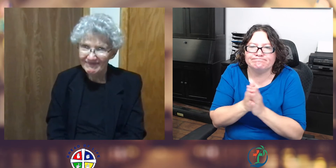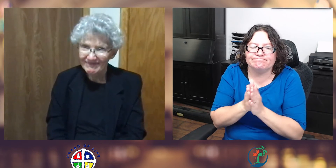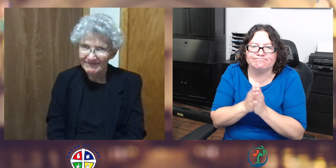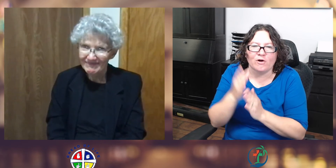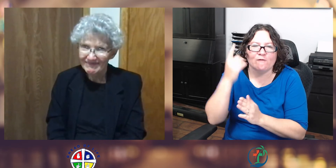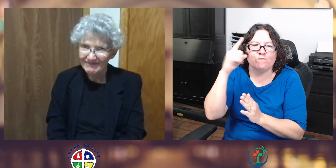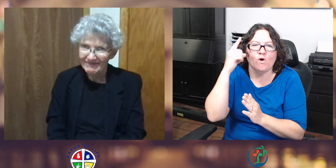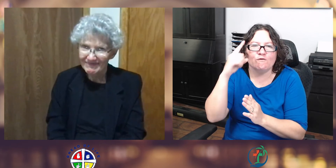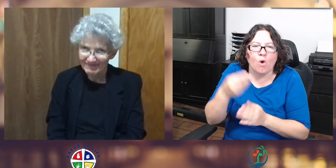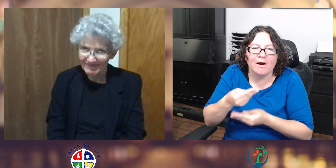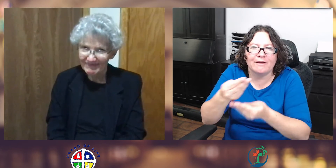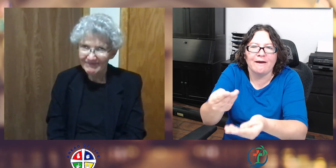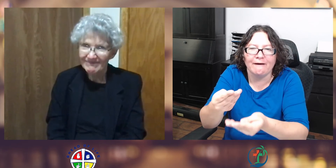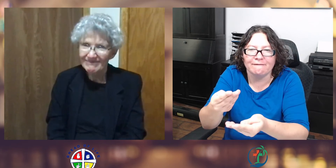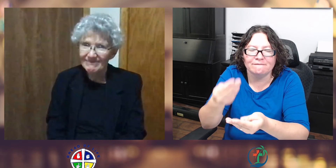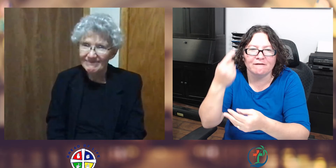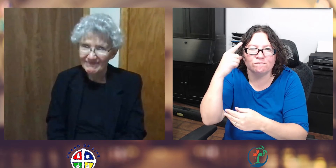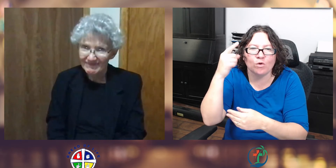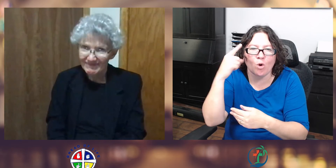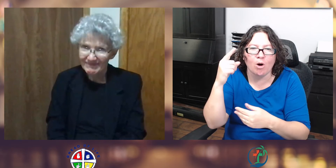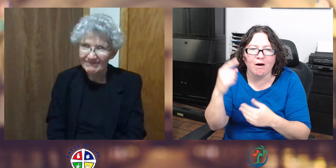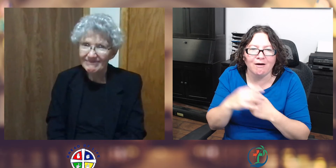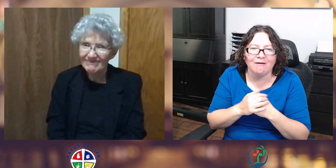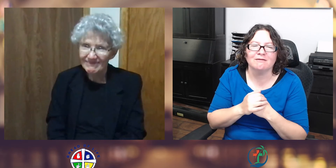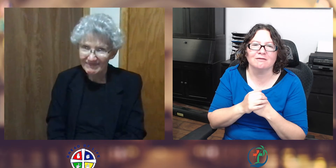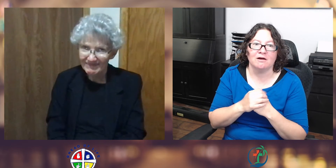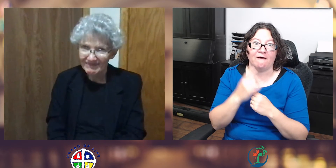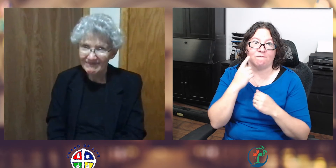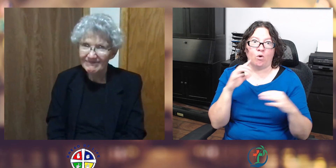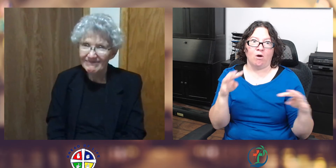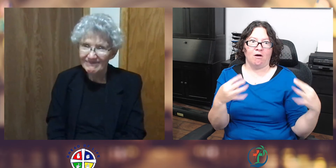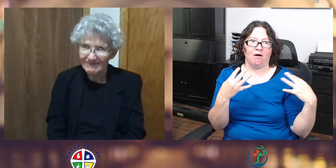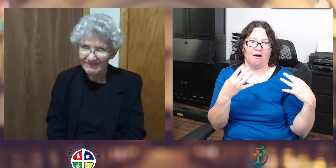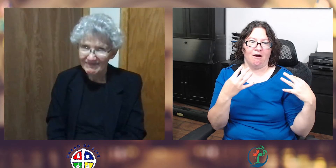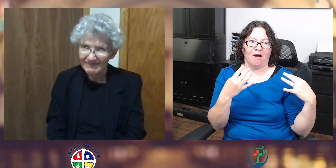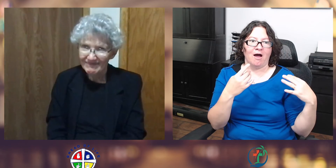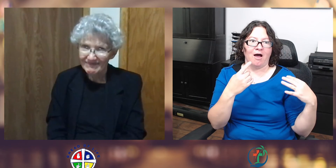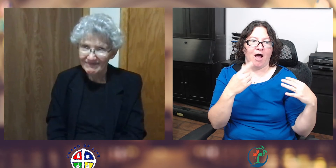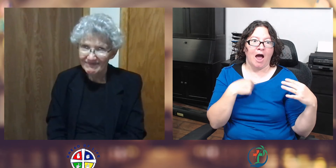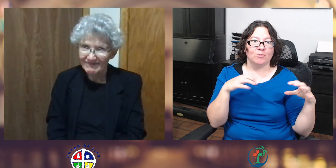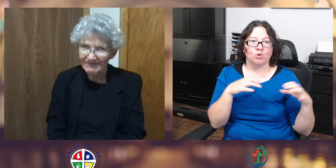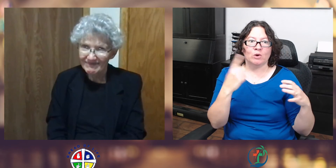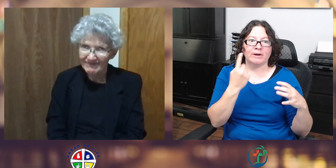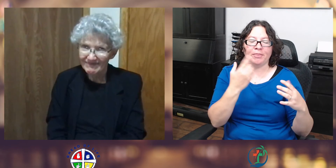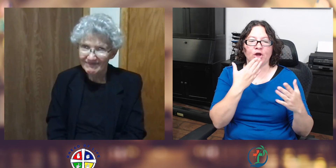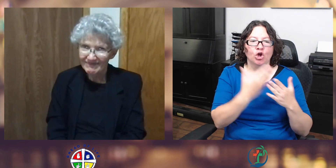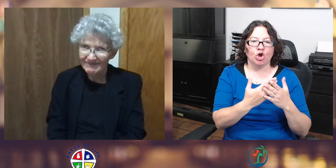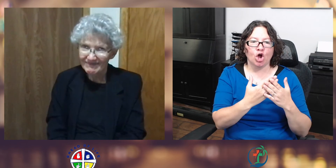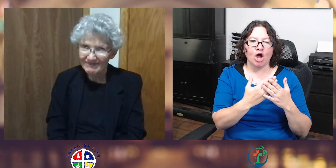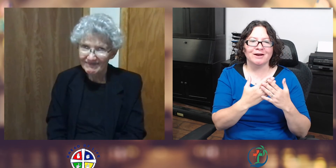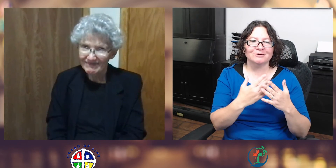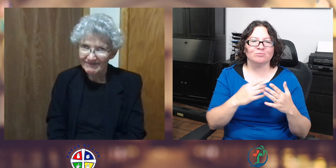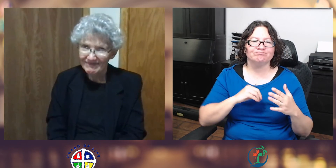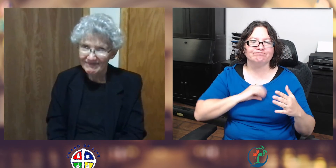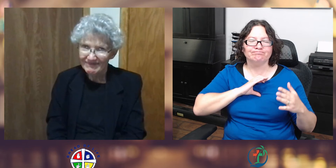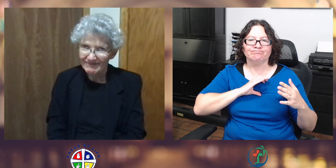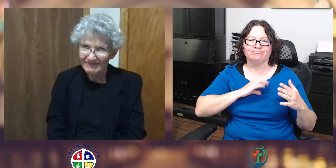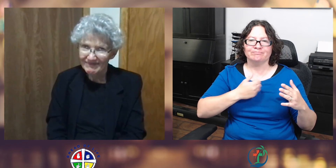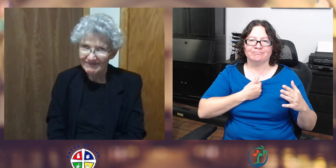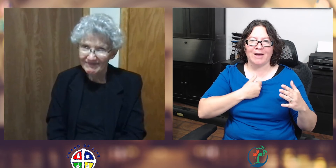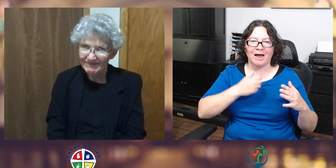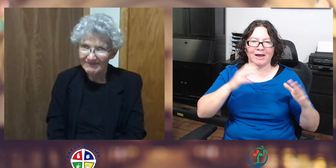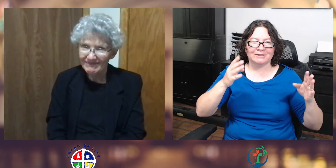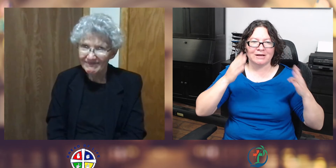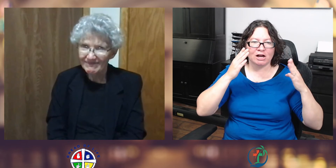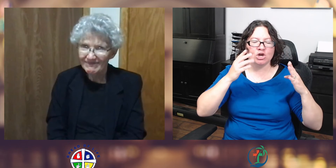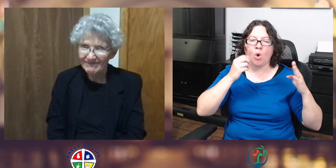settle this once and for all. Race yourself to the front. Big James is asking for relief on that cart. Already? Thought we called him Big for